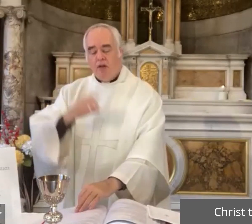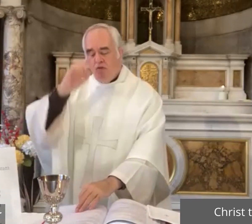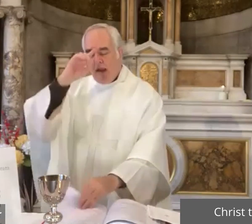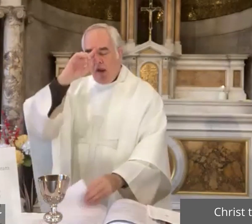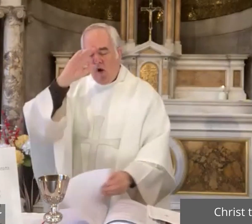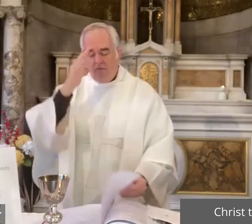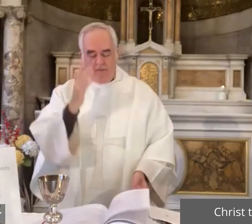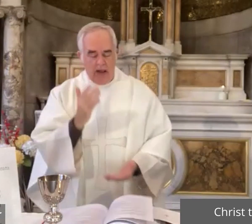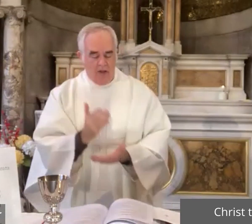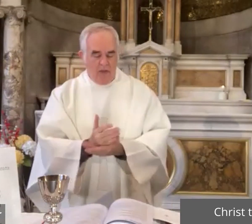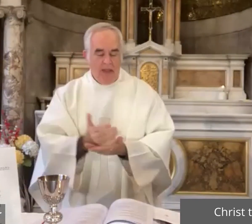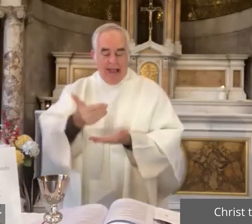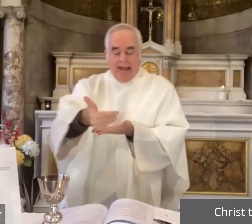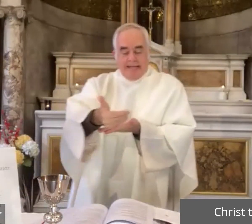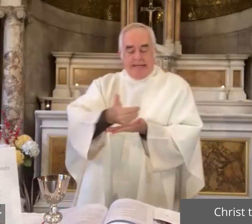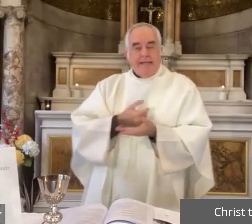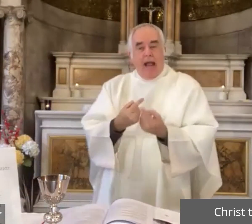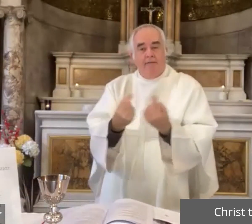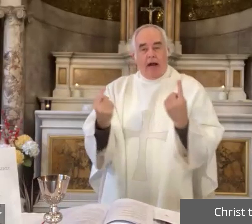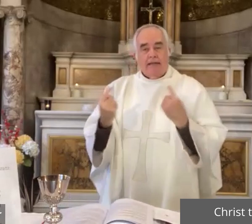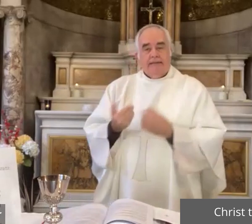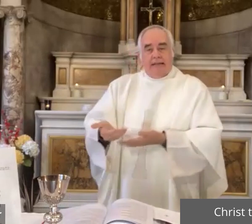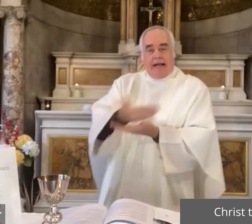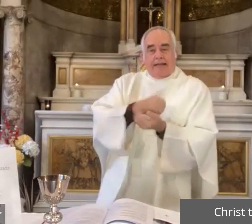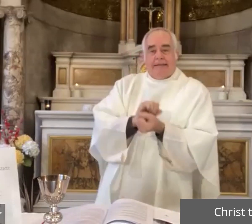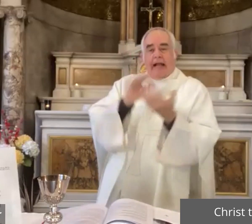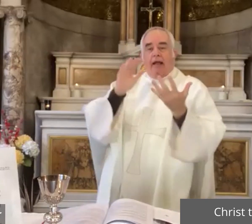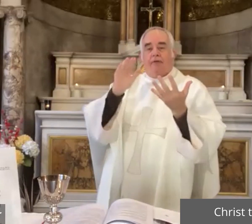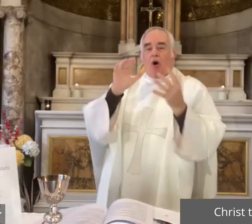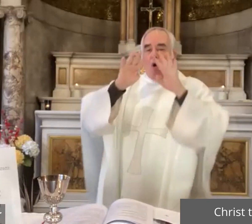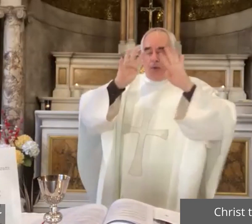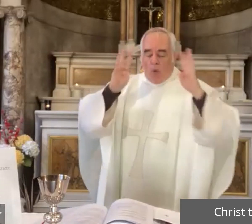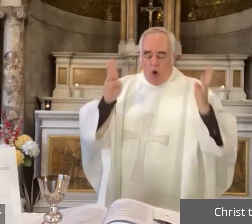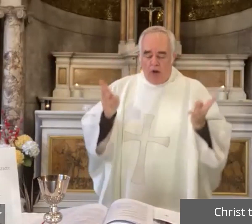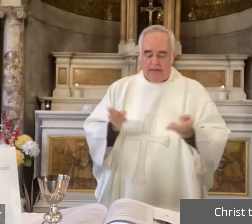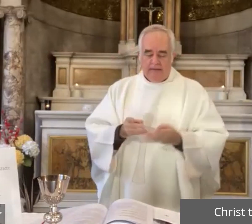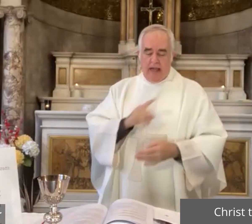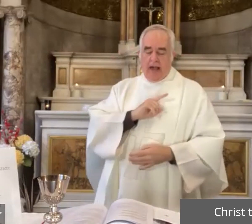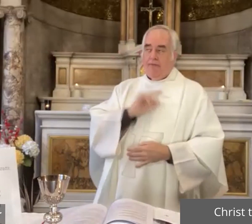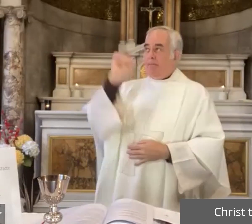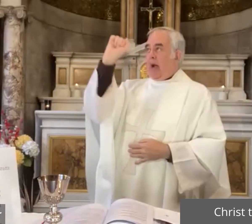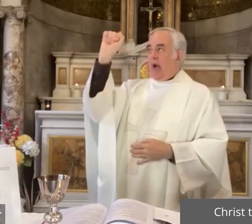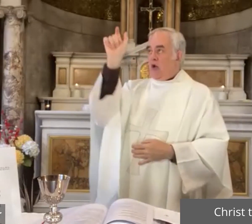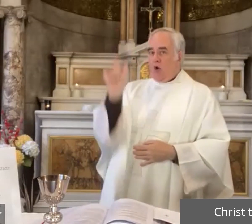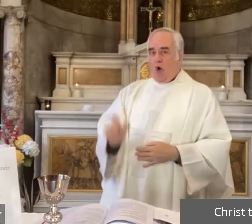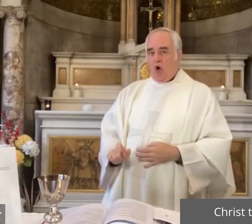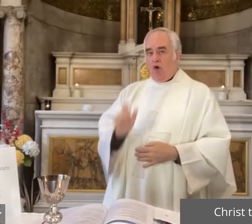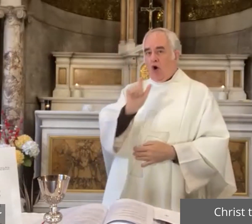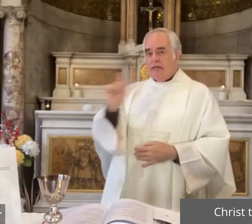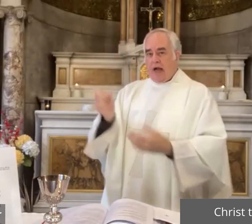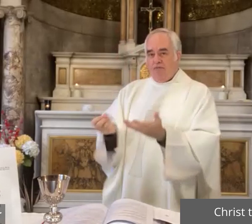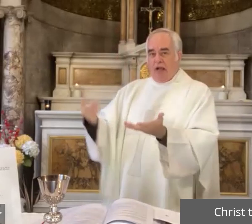The mystery of faith. Save us, Savior of the world, for by